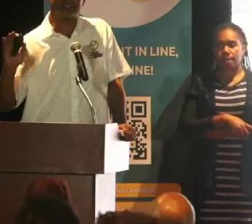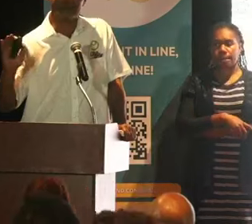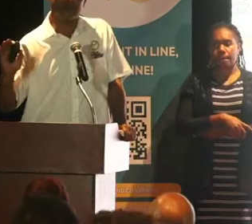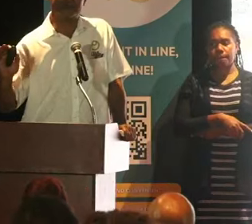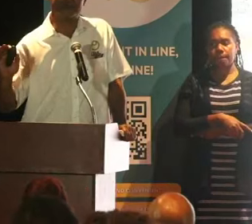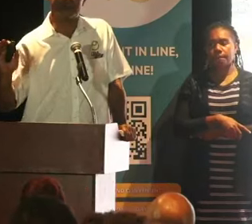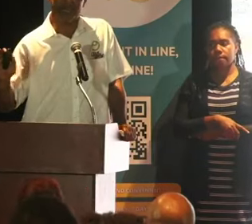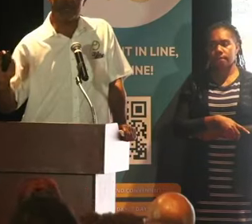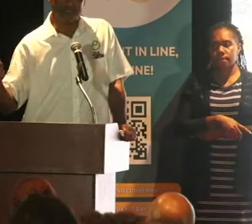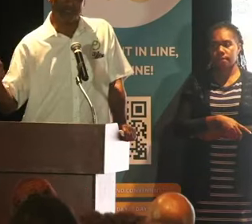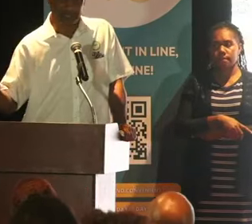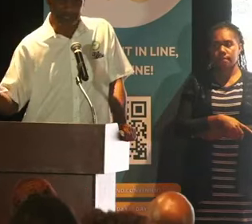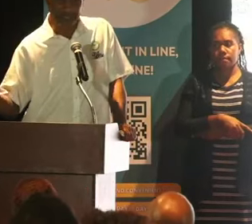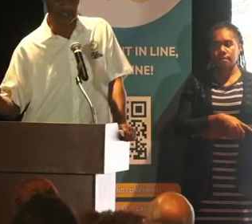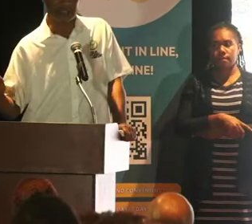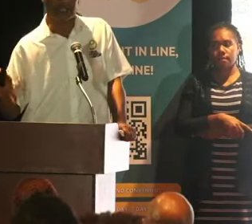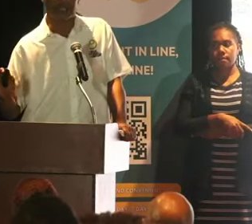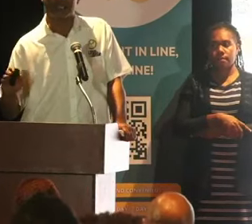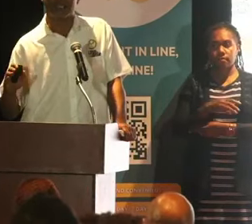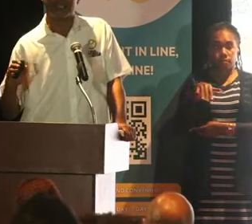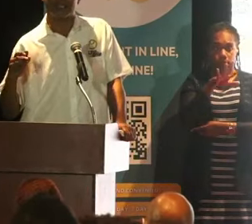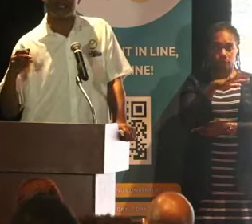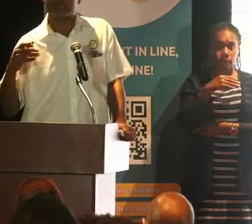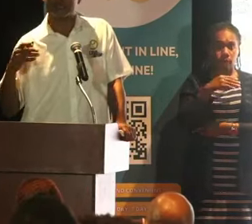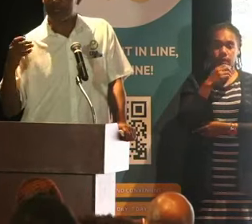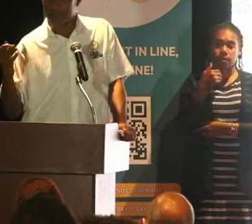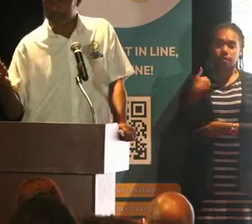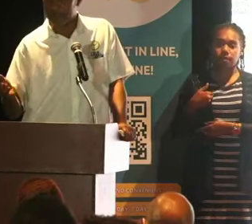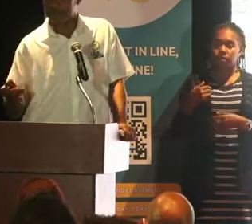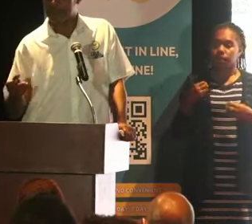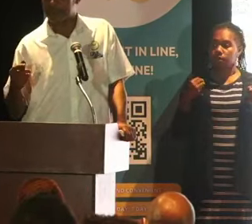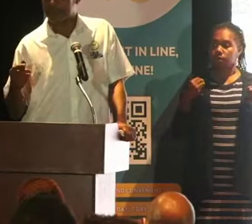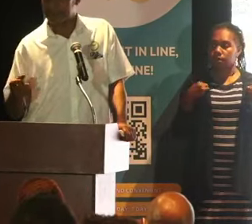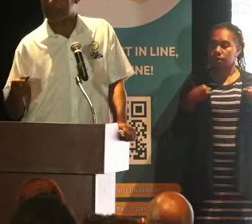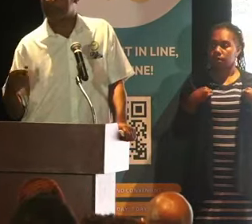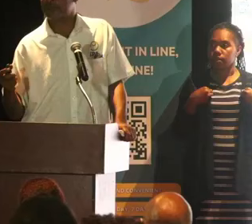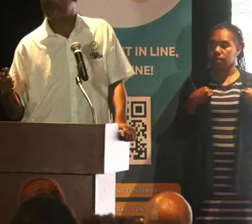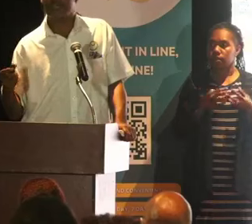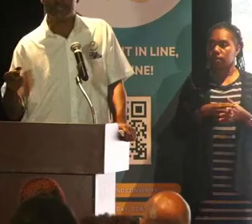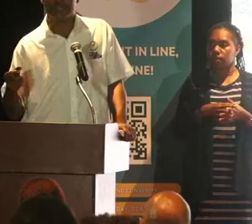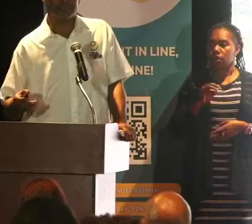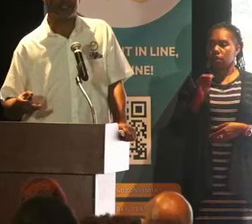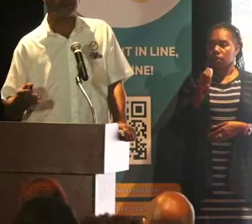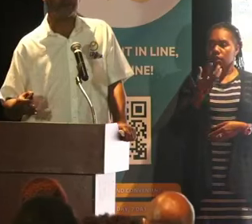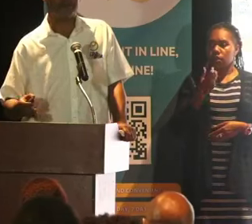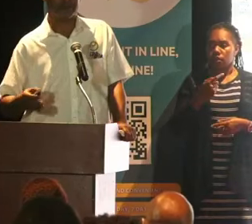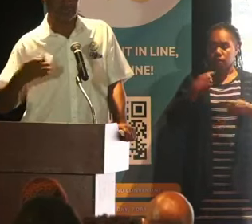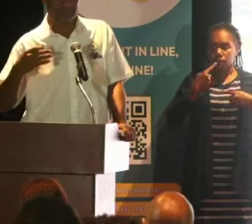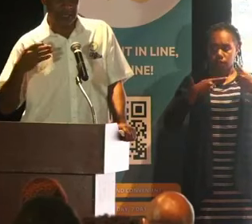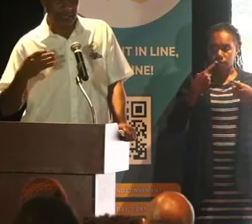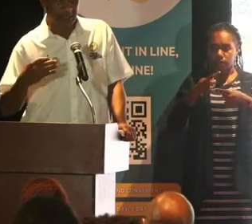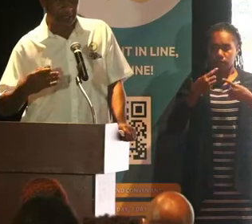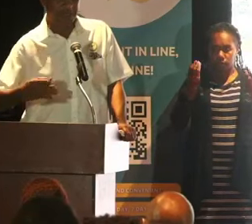the small to medium enterprises, and in order to give them that information so that they can be able